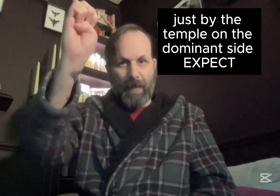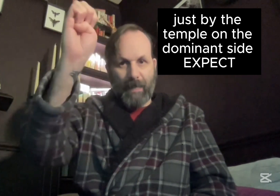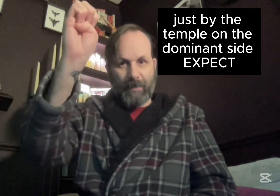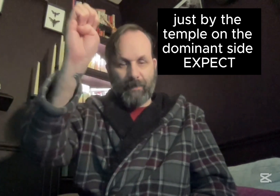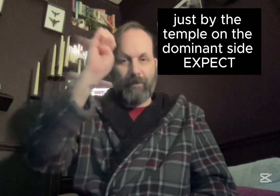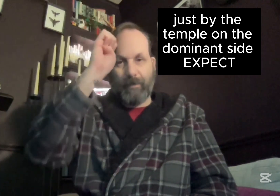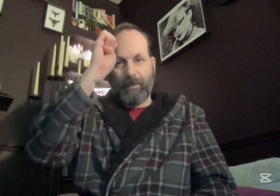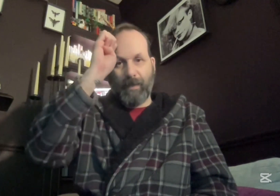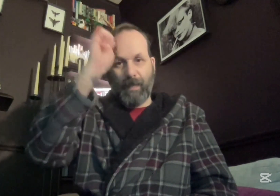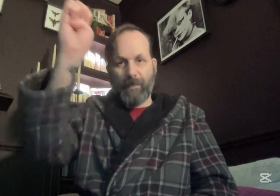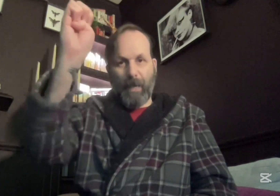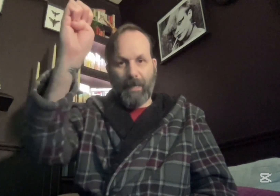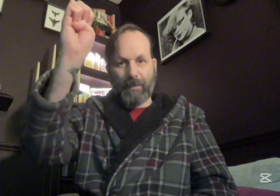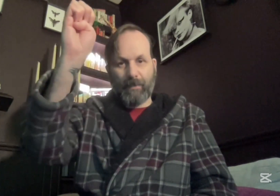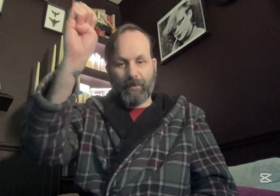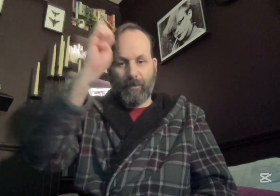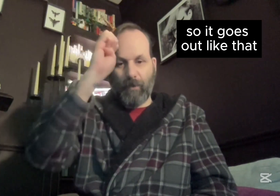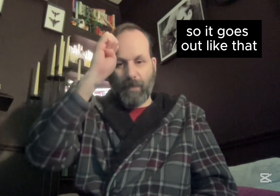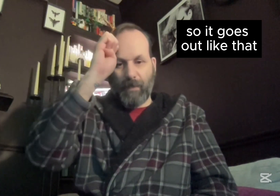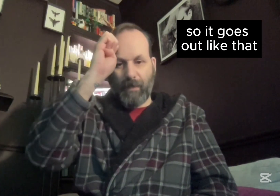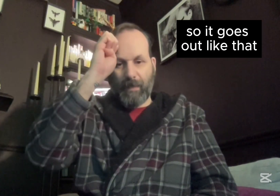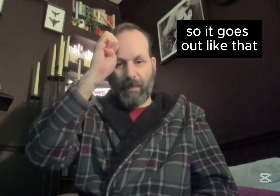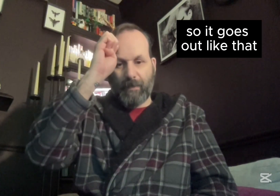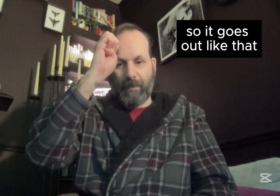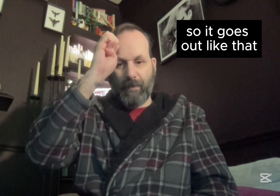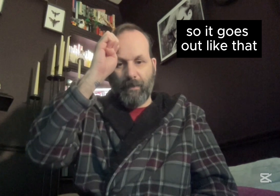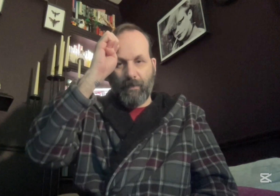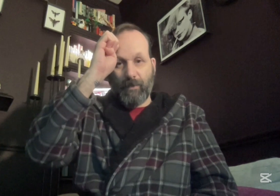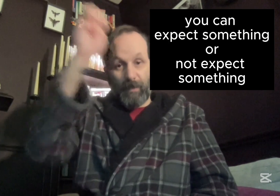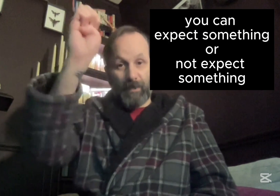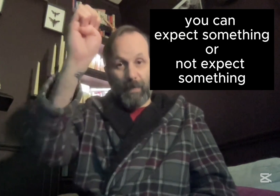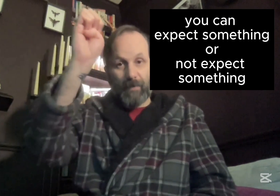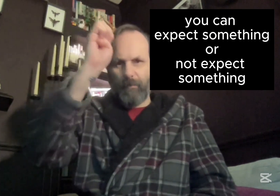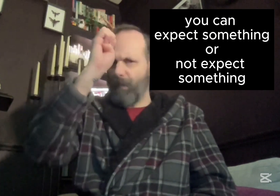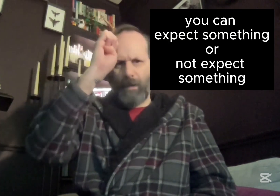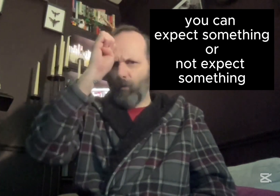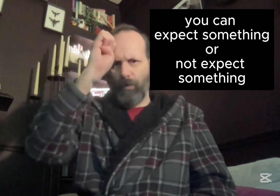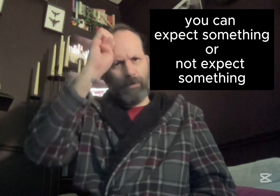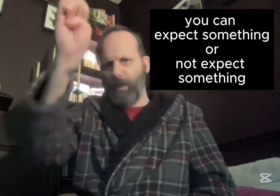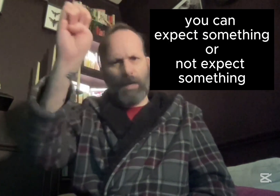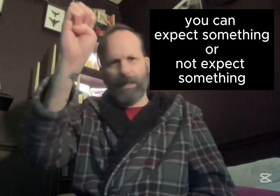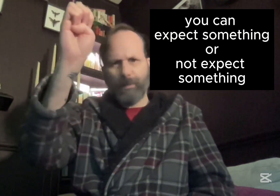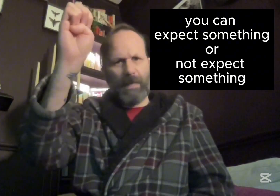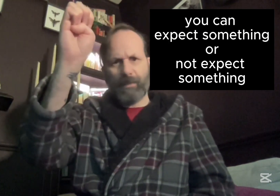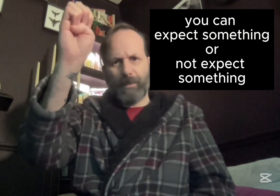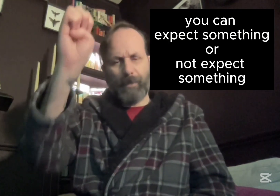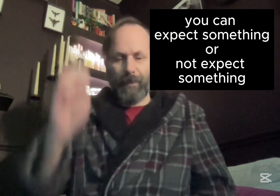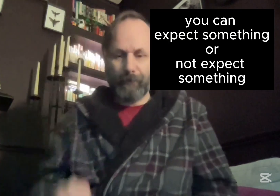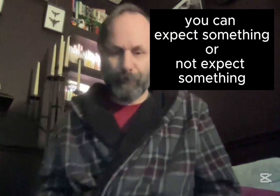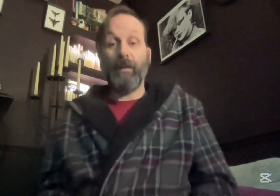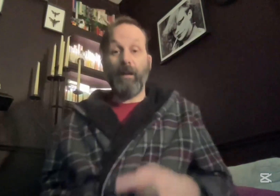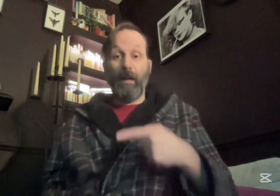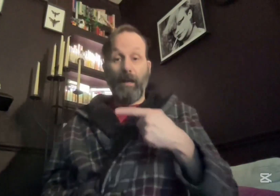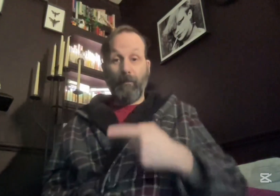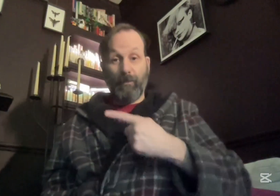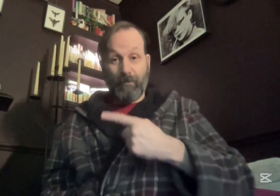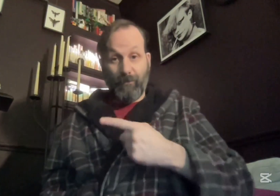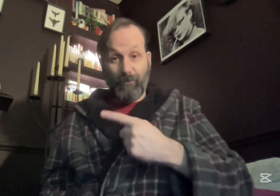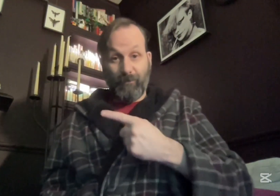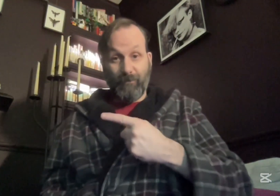expect. So it goes out like that. You can expect something or not expect something.